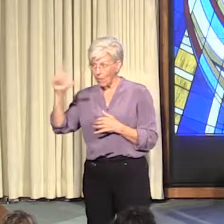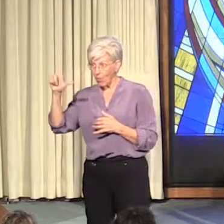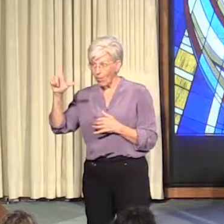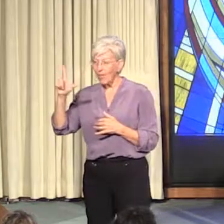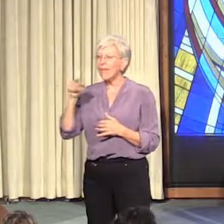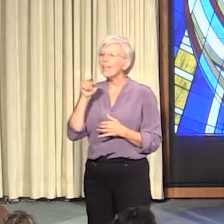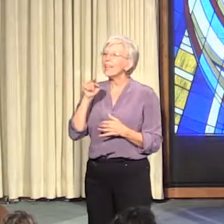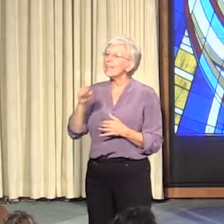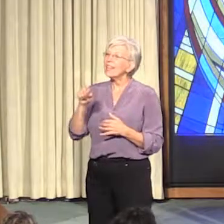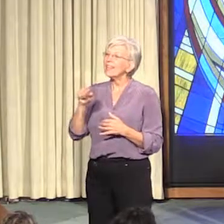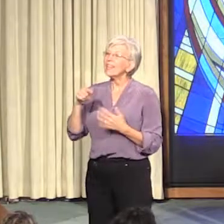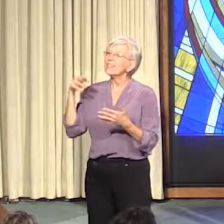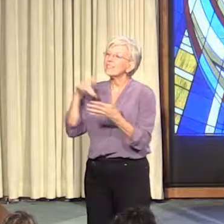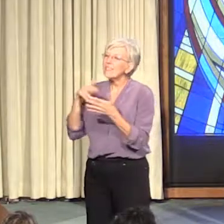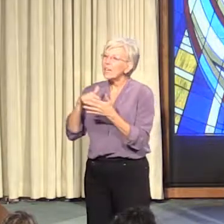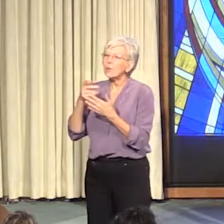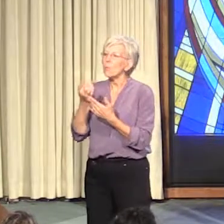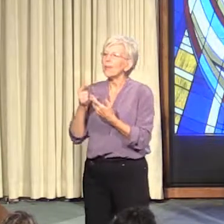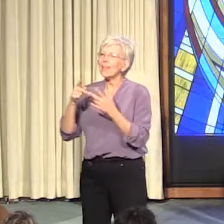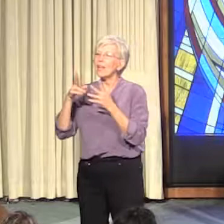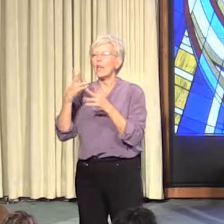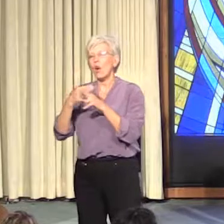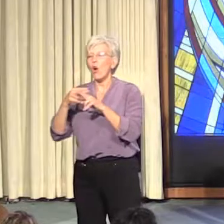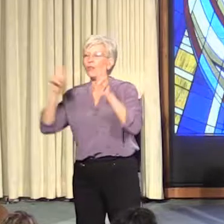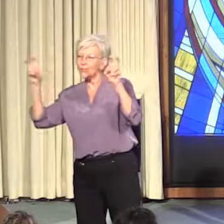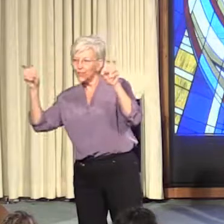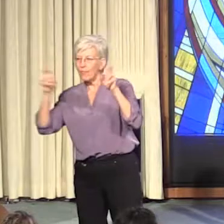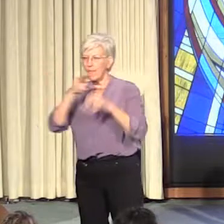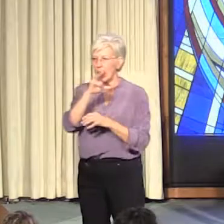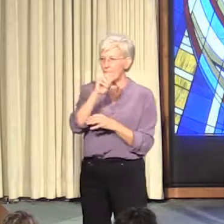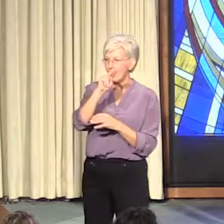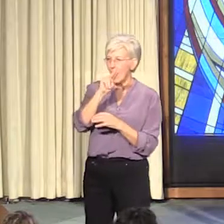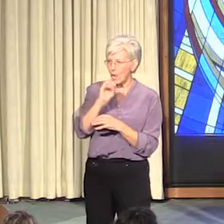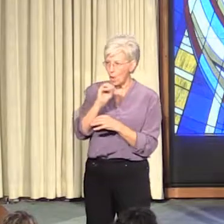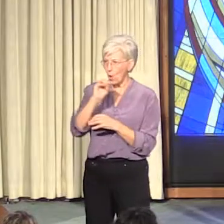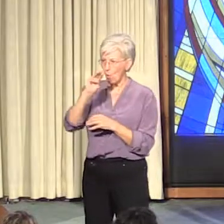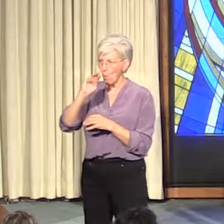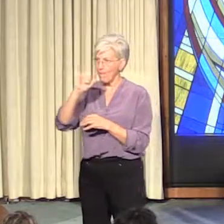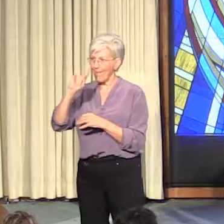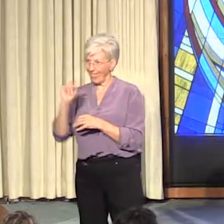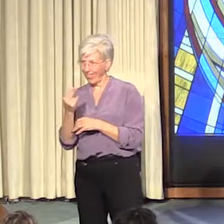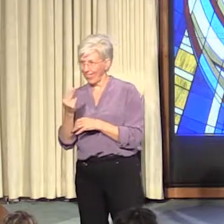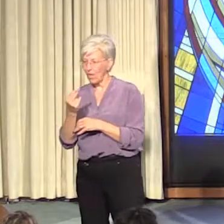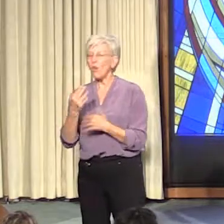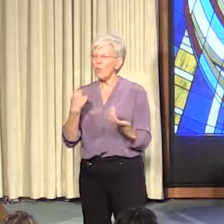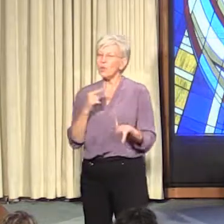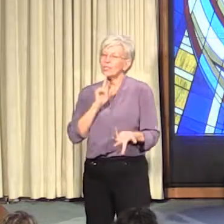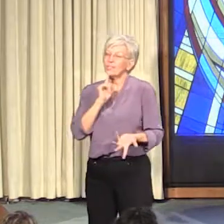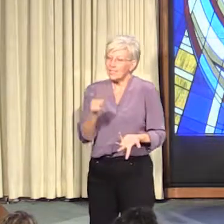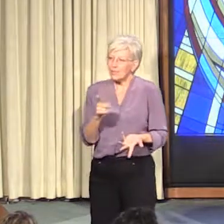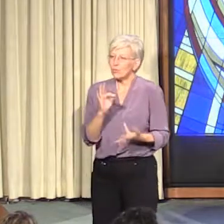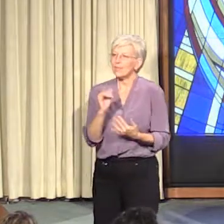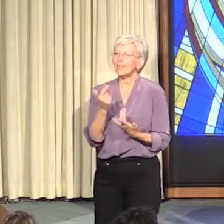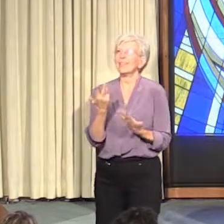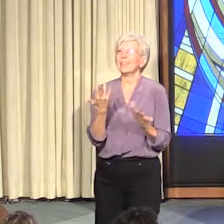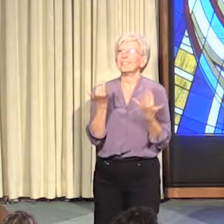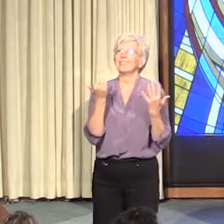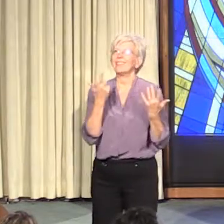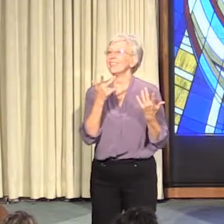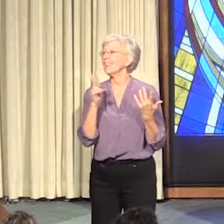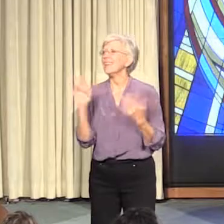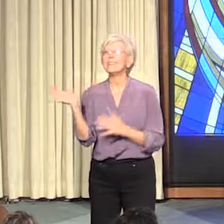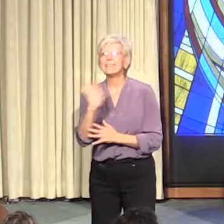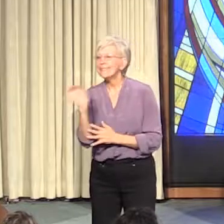calls the monomyth, which is essentially the same story arc that has been told hundreds and hundreds,